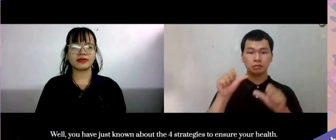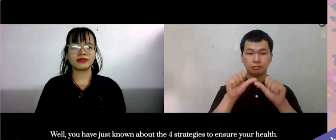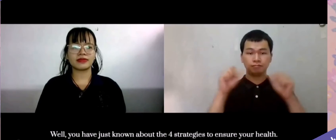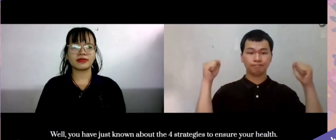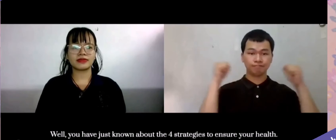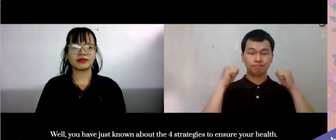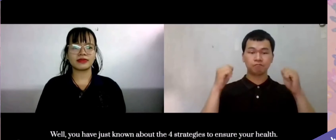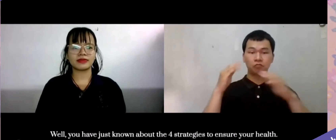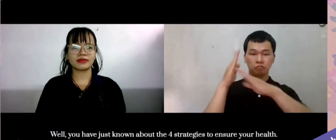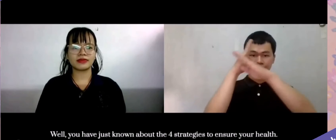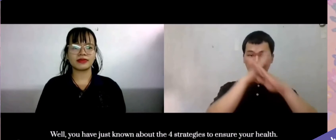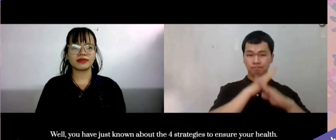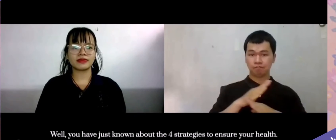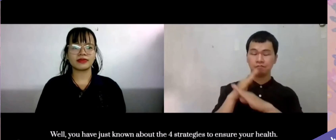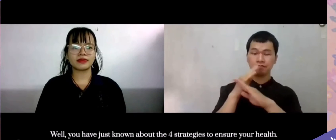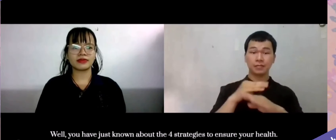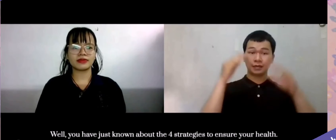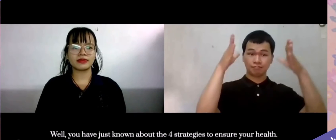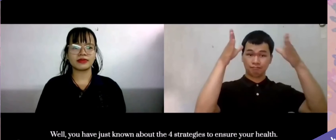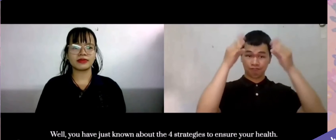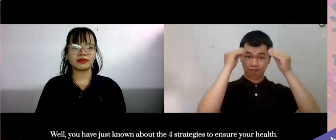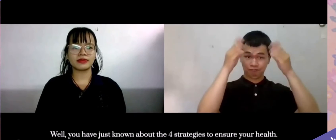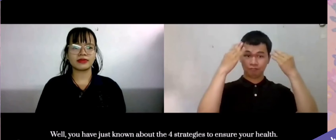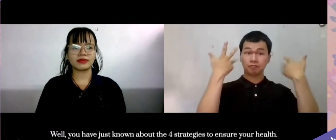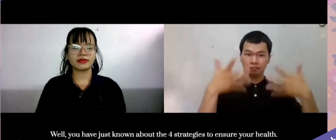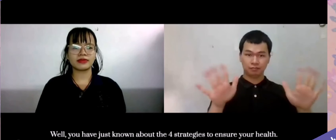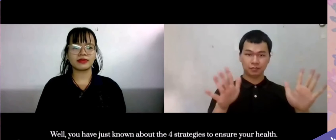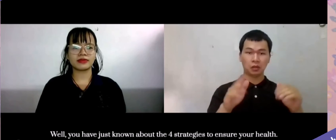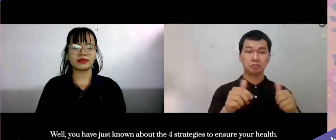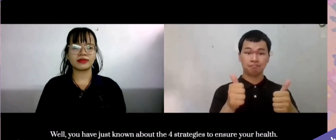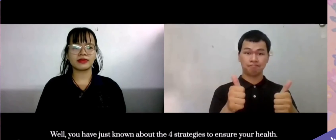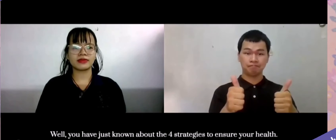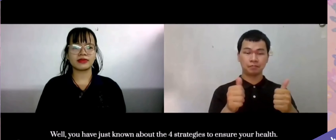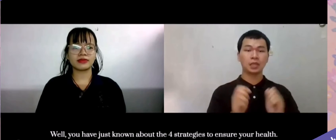Well, have just known about the 4 strategies to ensure your health.